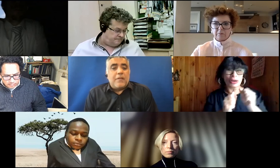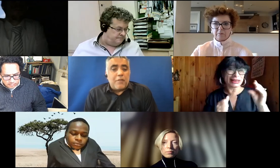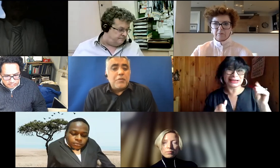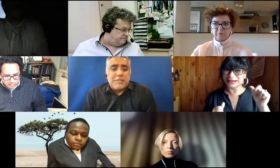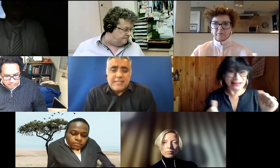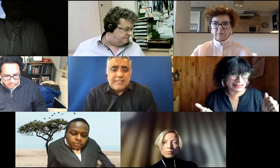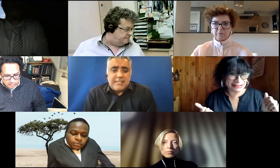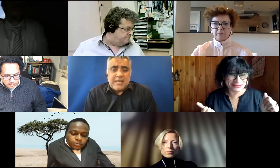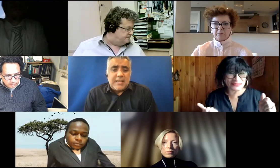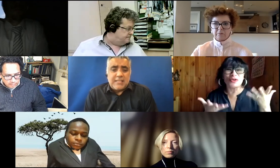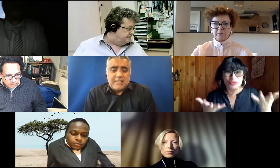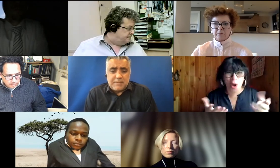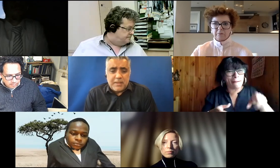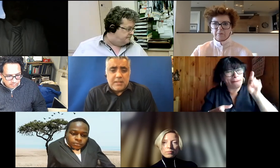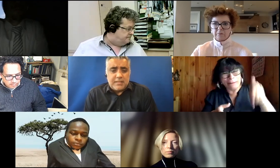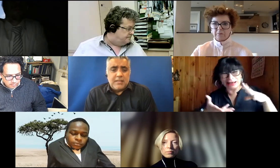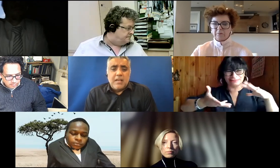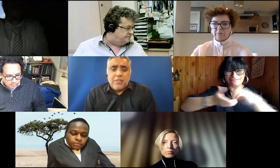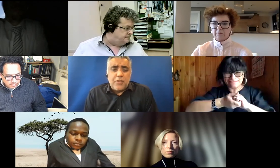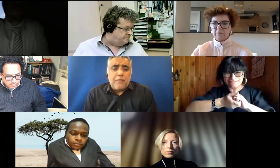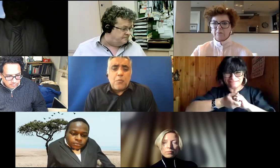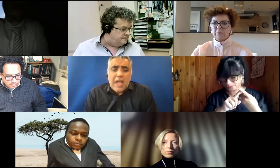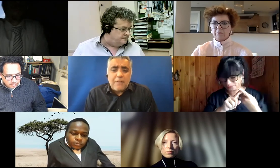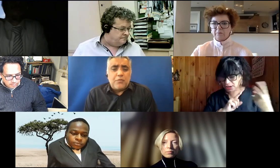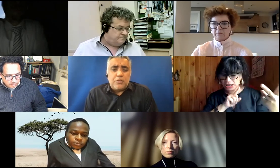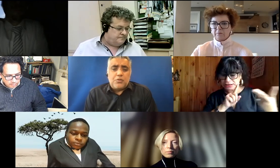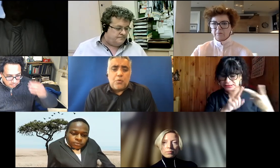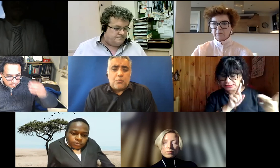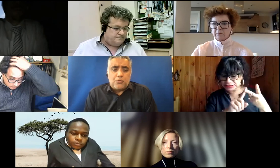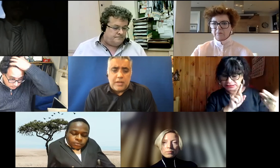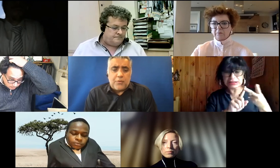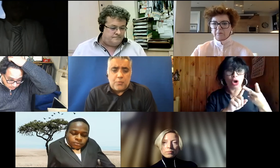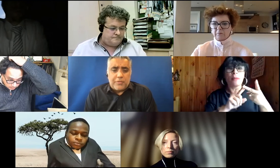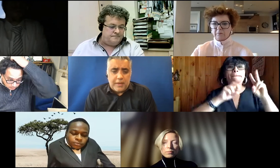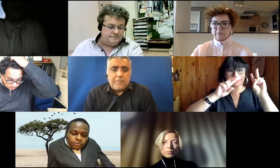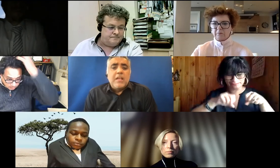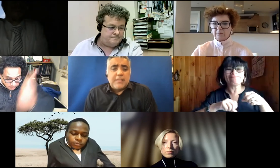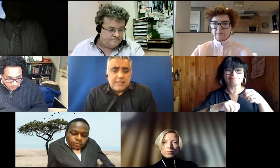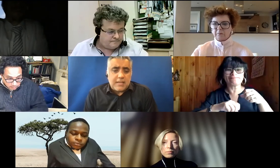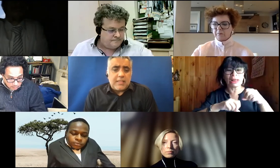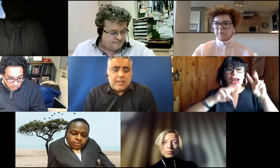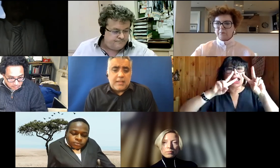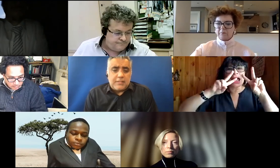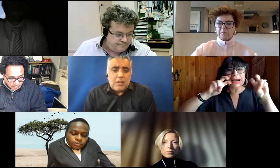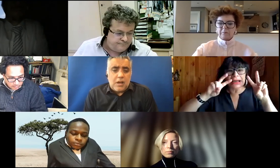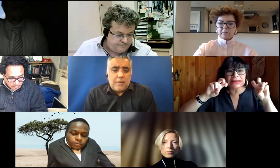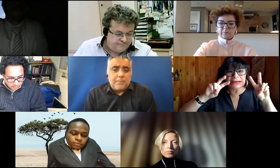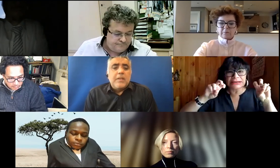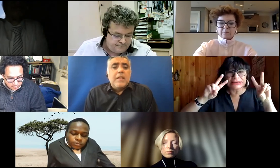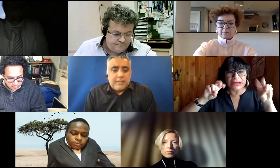And they're very resistant against disabilities. So therefore, we have to learn to work together with them. The second thing